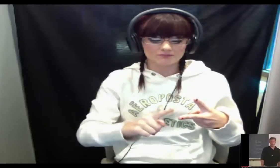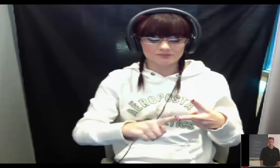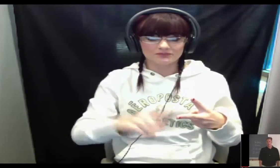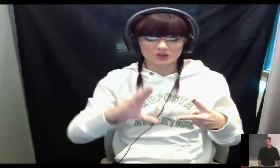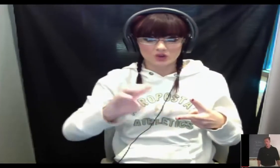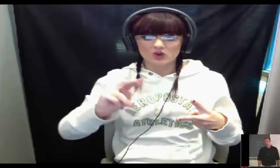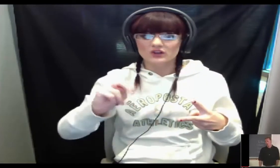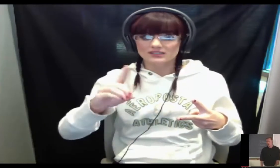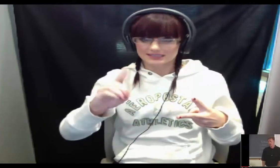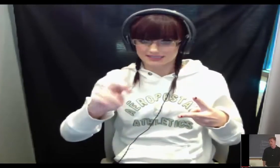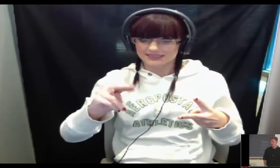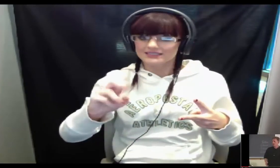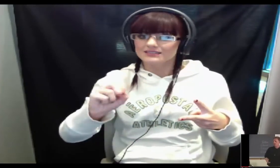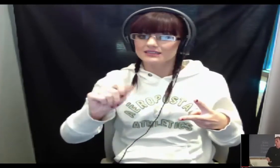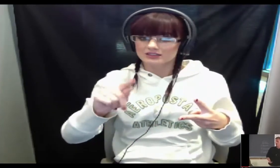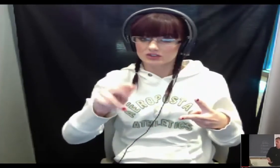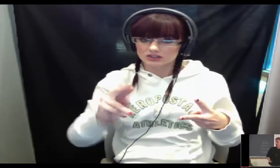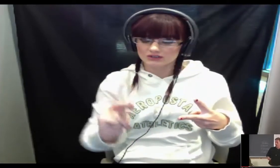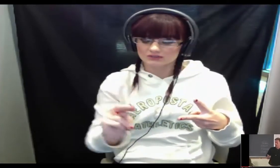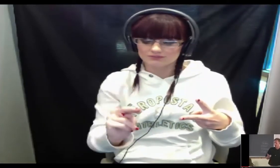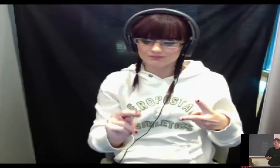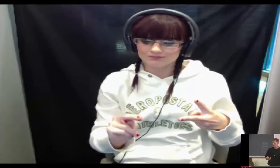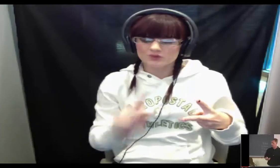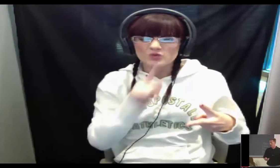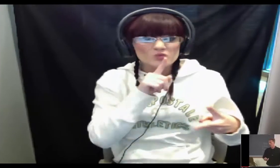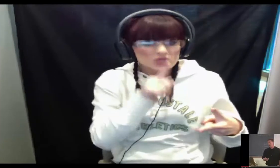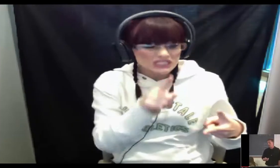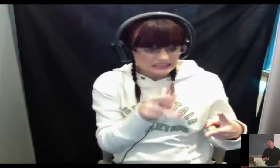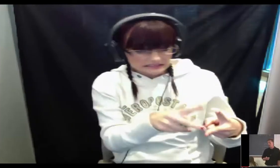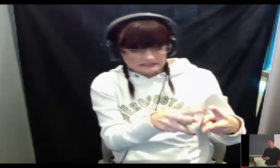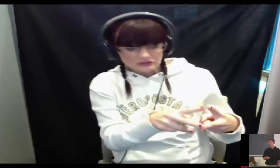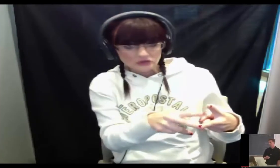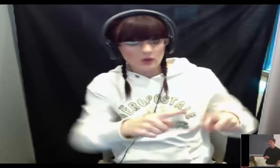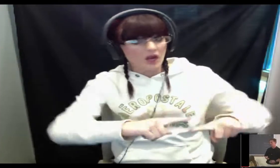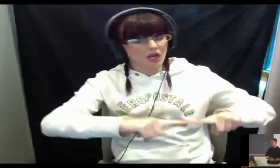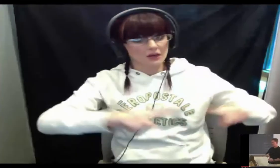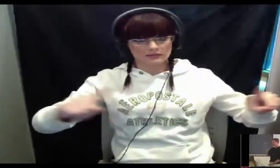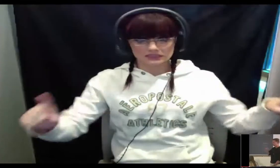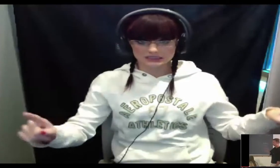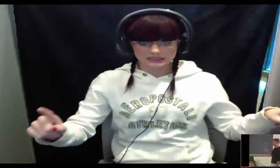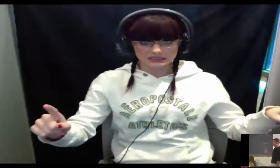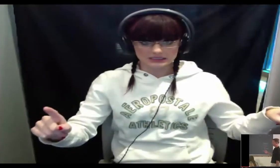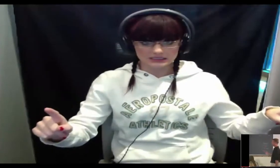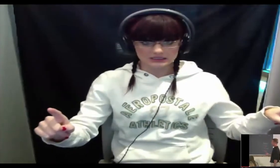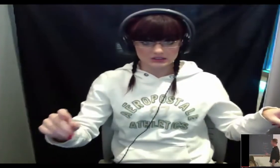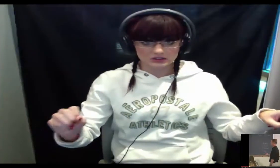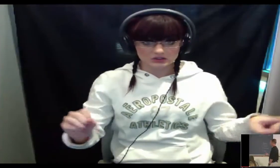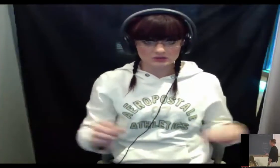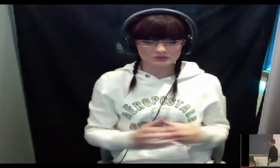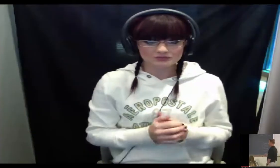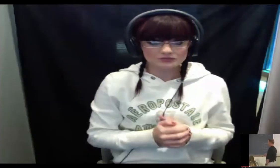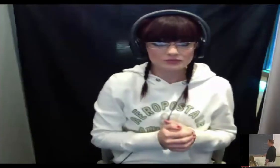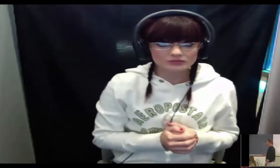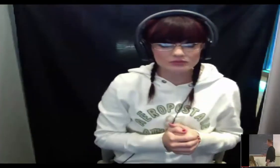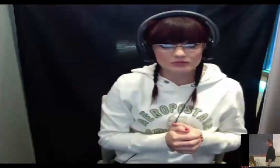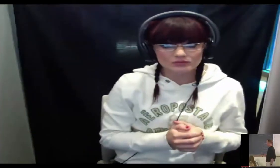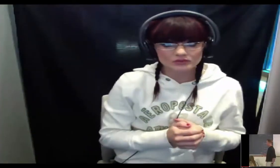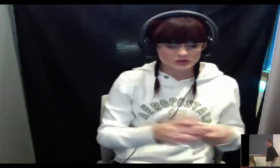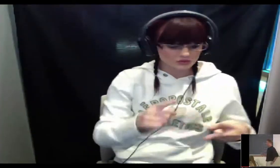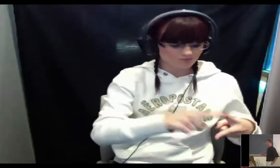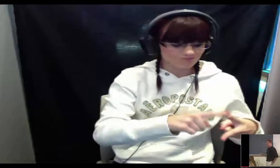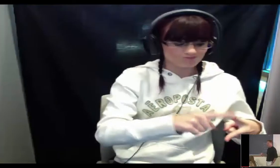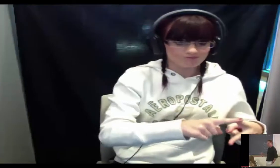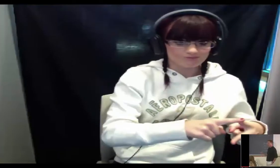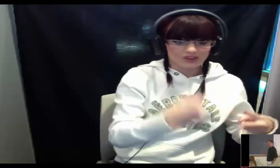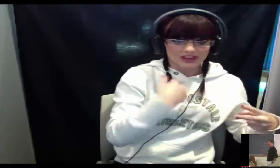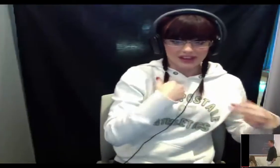take evaporation, you take water in the liquid form, and you transfer it into water in the gas form. Condensation is